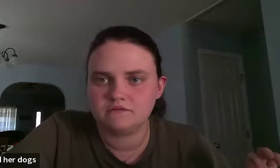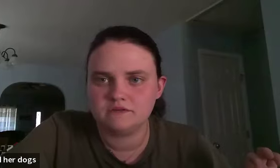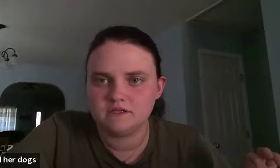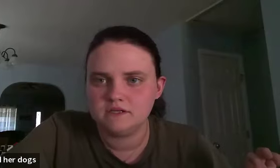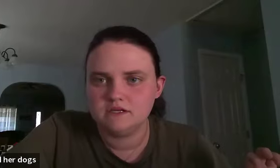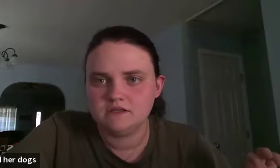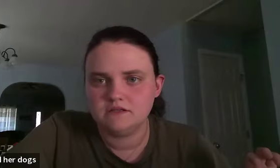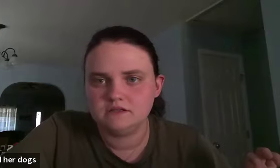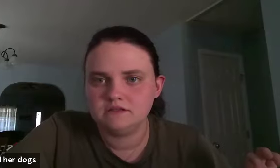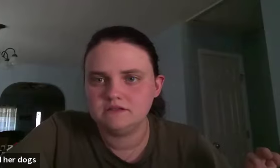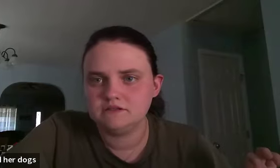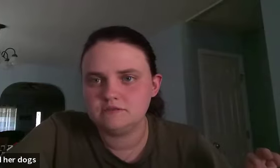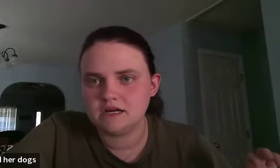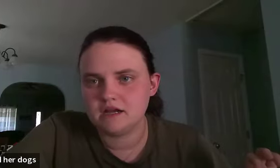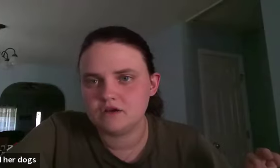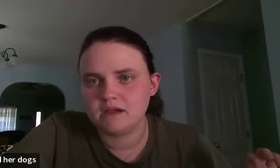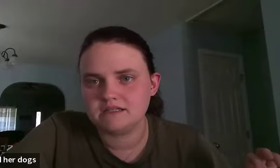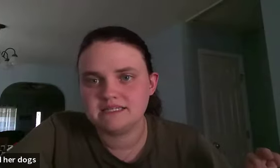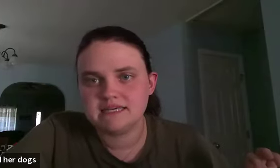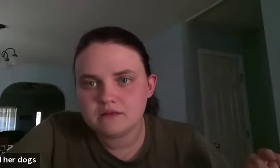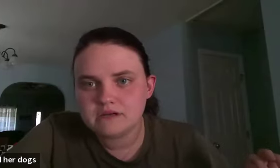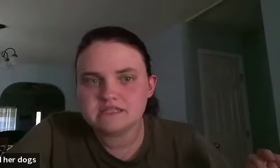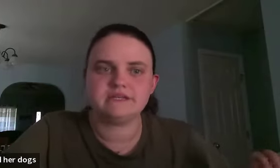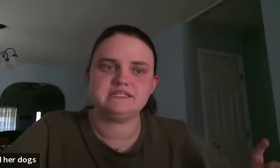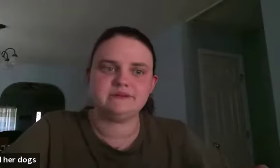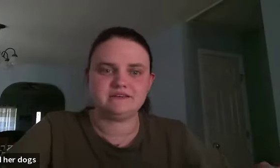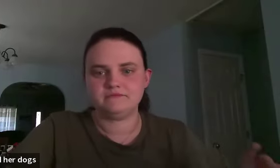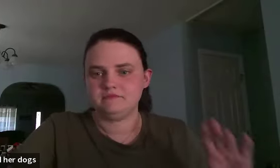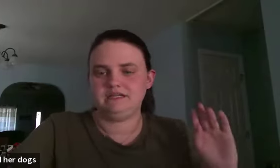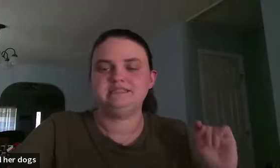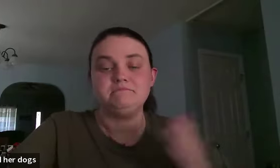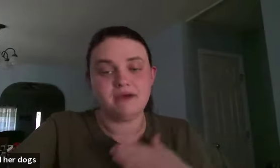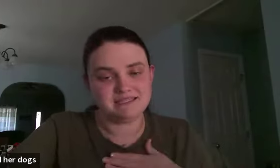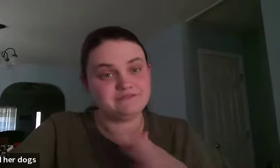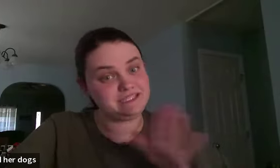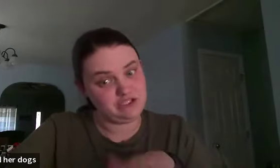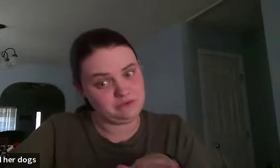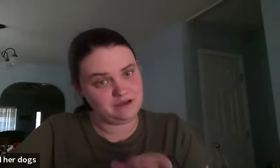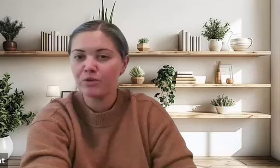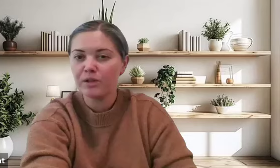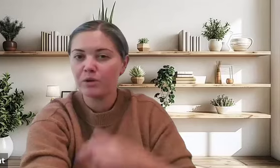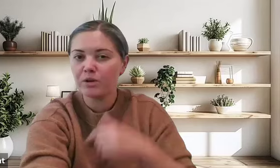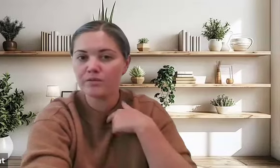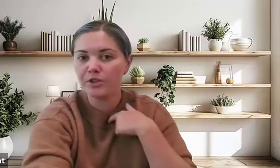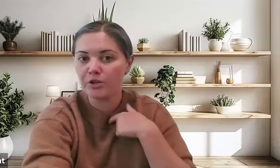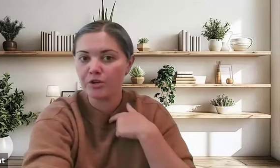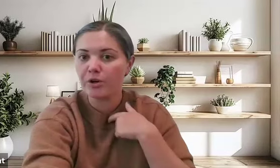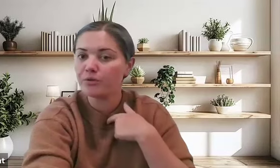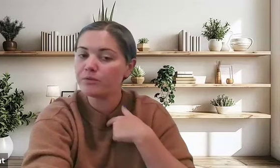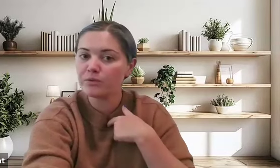self. But I gotta go back to gallery so I can see myself. Not see myself, see you Yourself guys. only works for your own view.